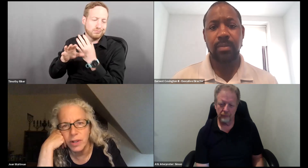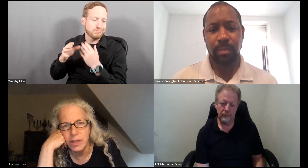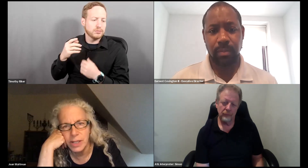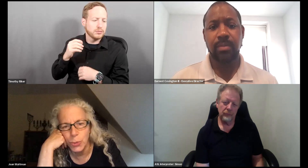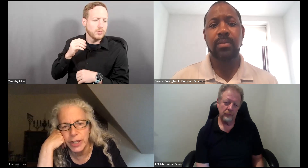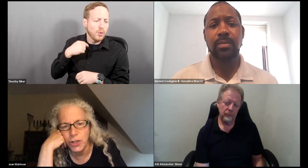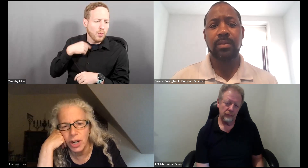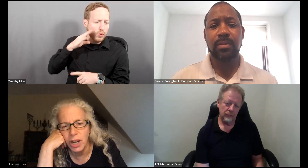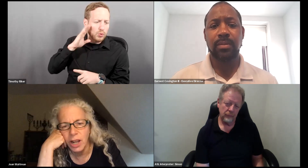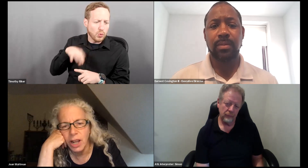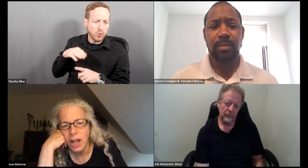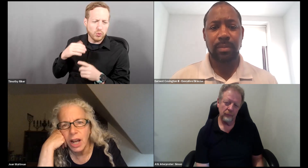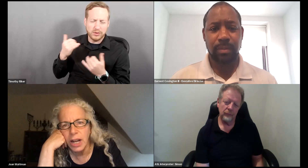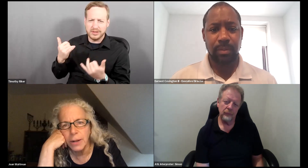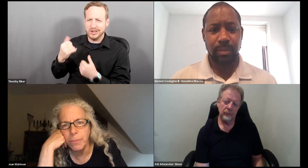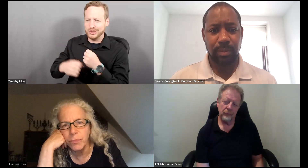remote situation.